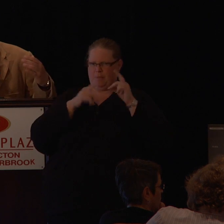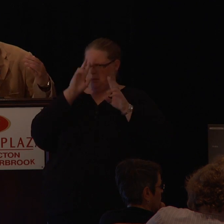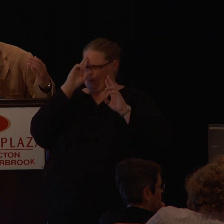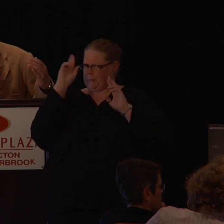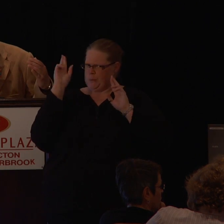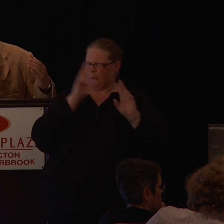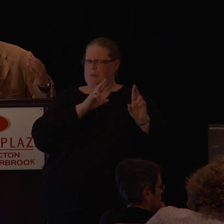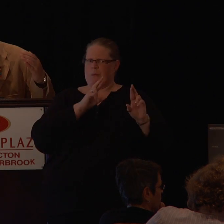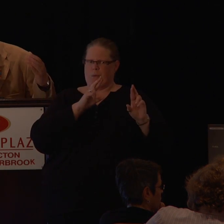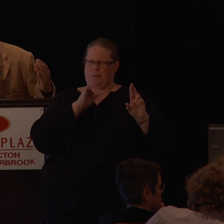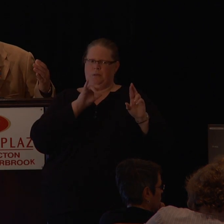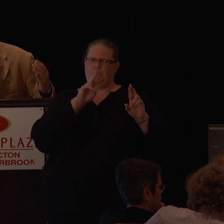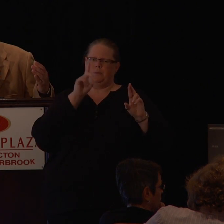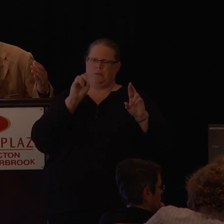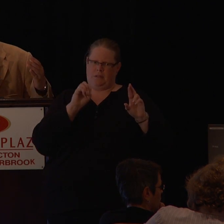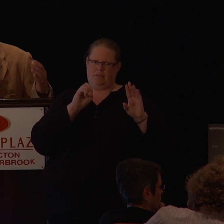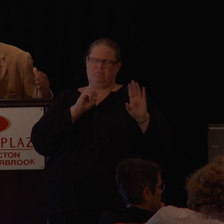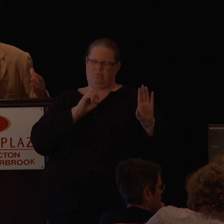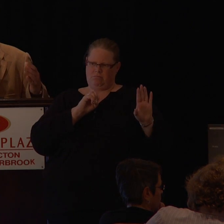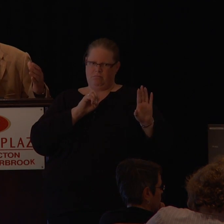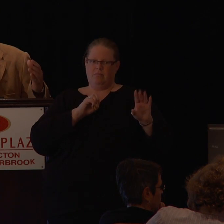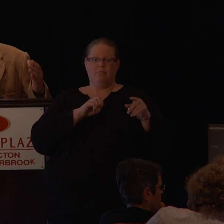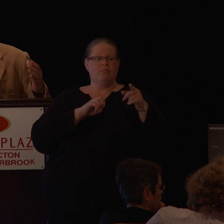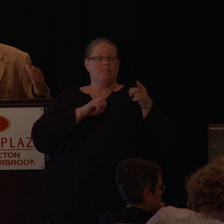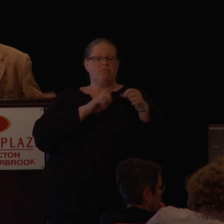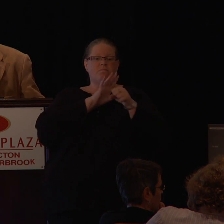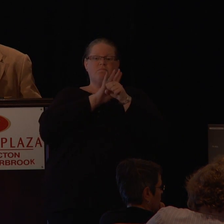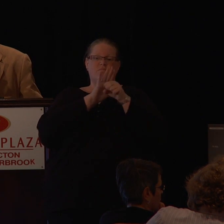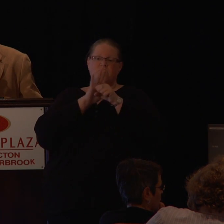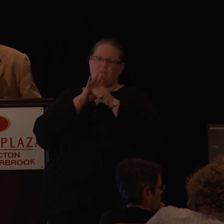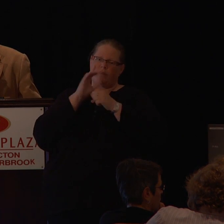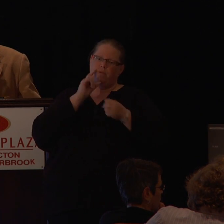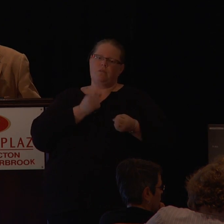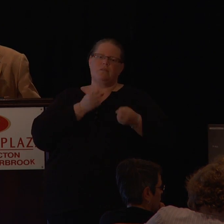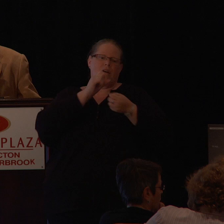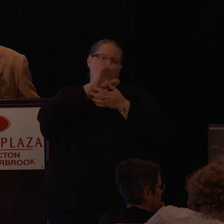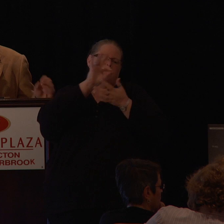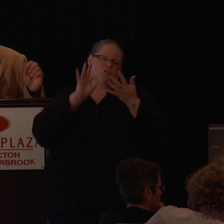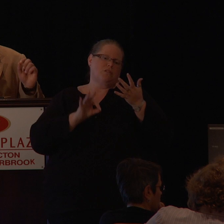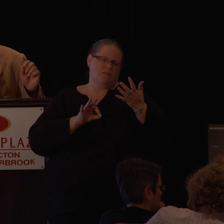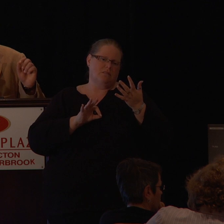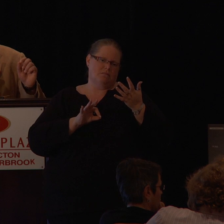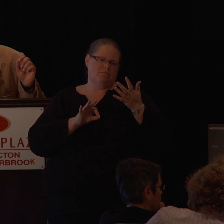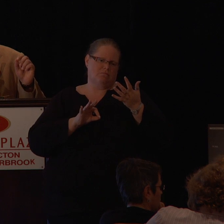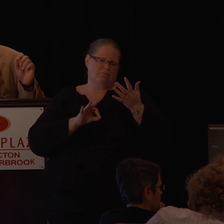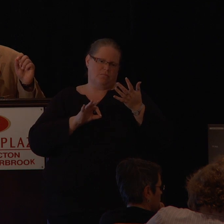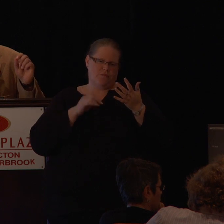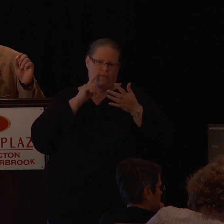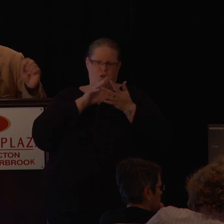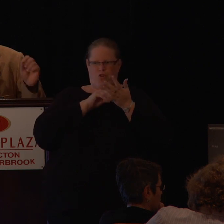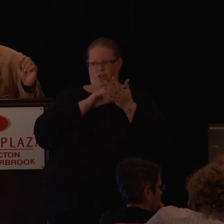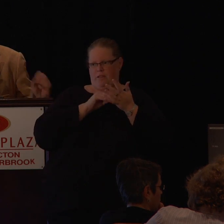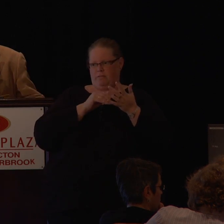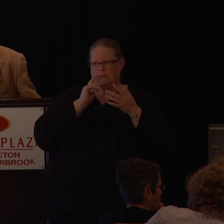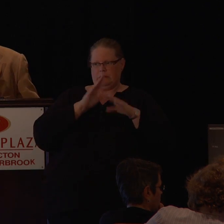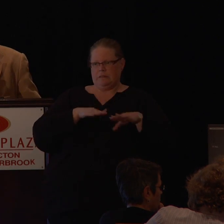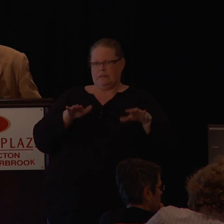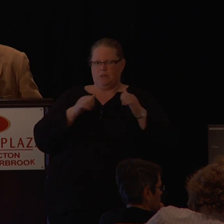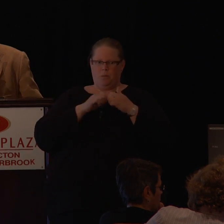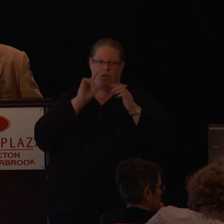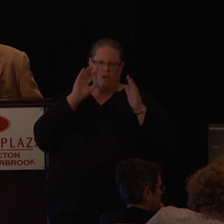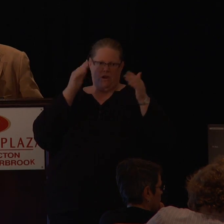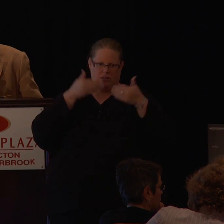for a range of learning options, including location. So you've really got to focus